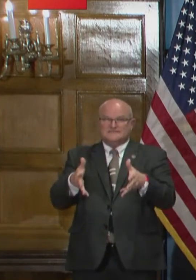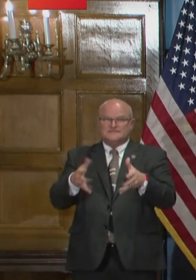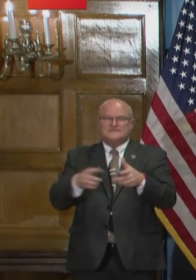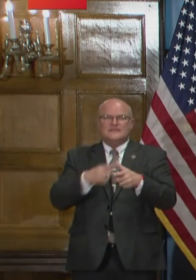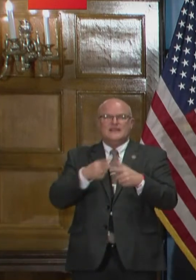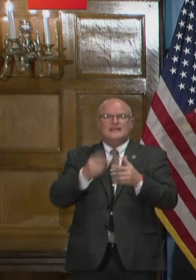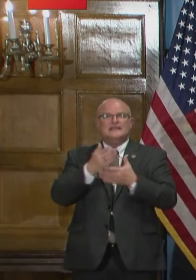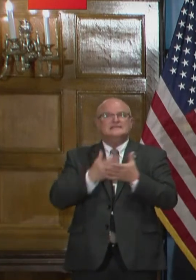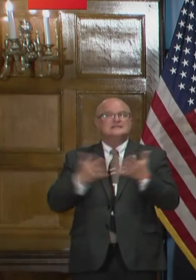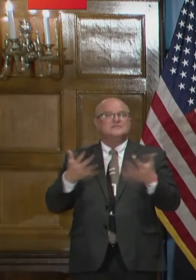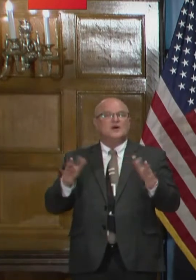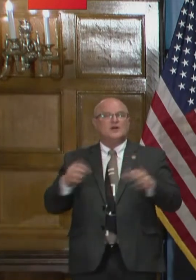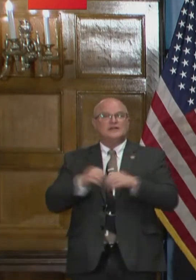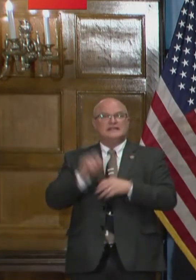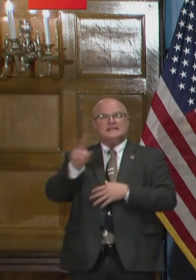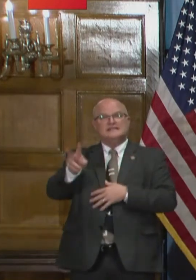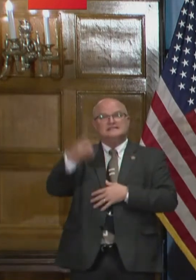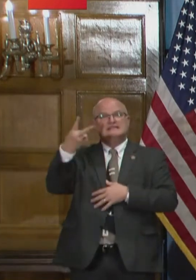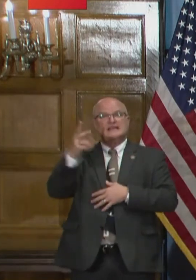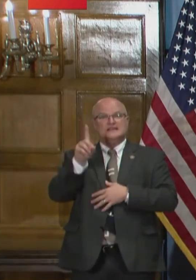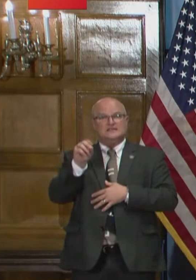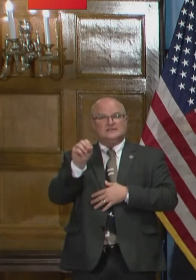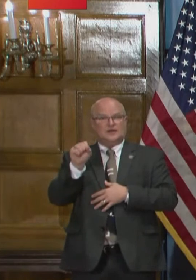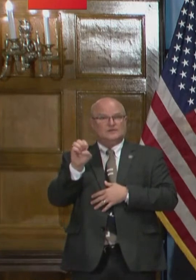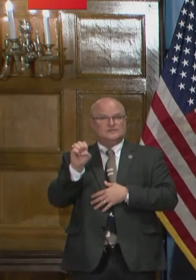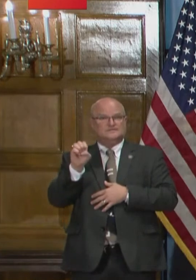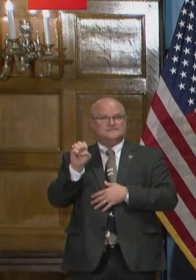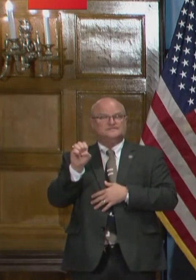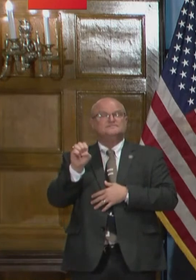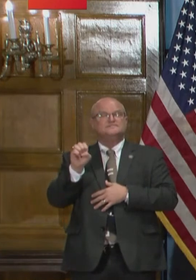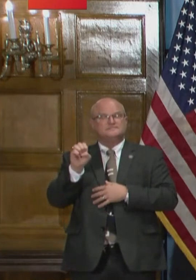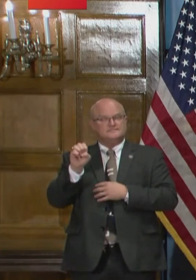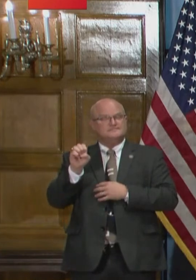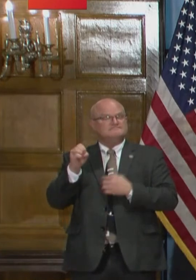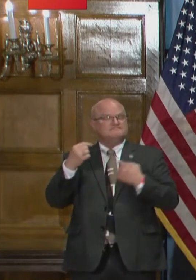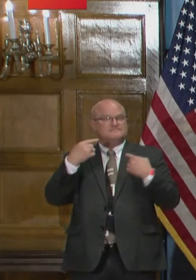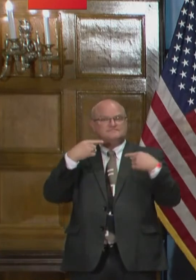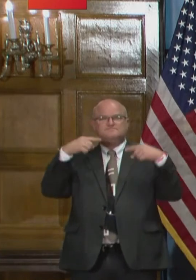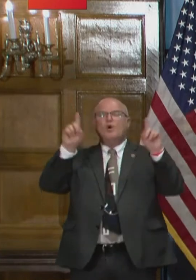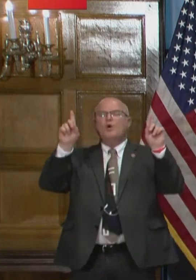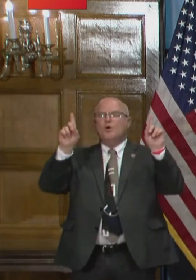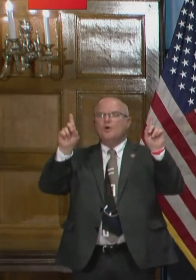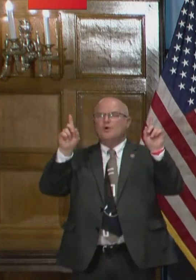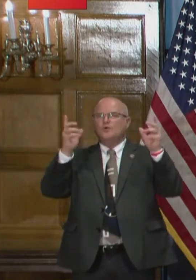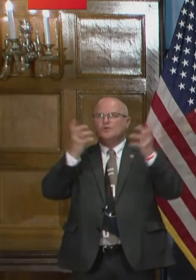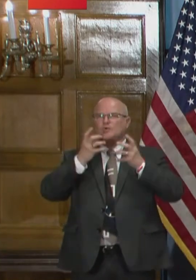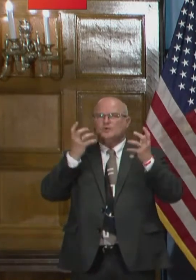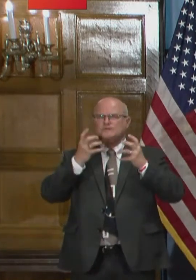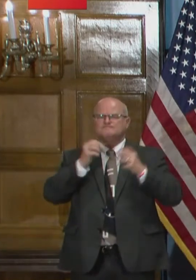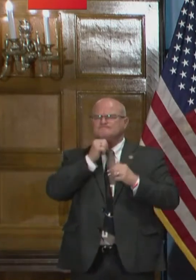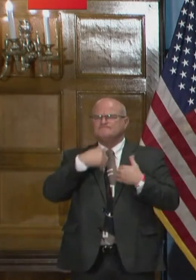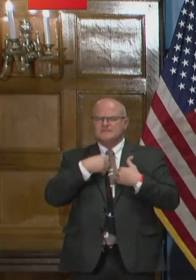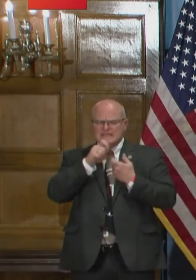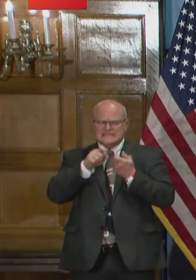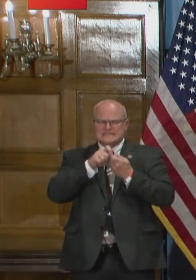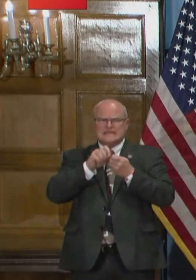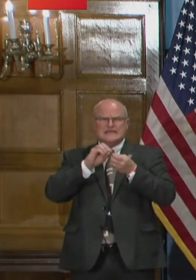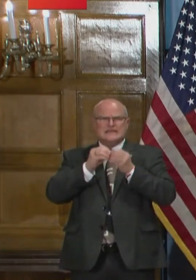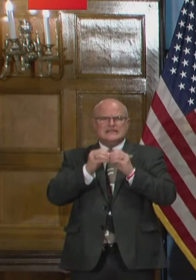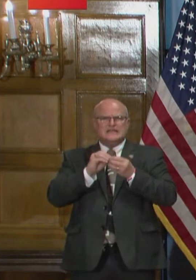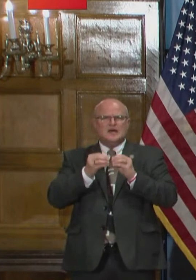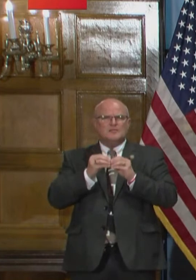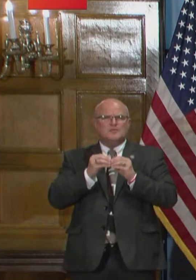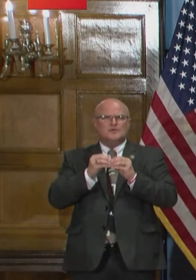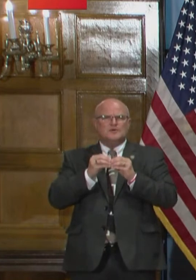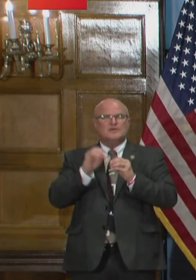some are already into the second dose. And so it's been very successful. I don't have the number,